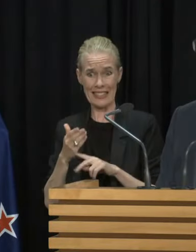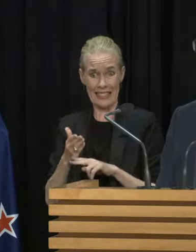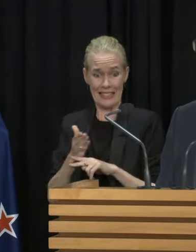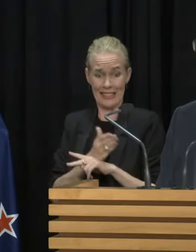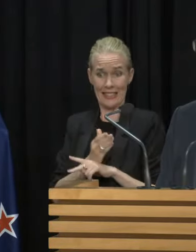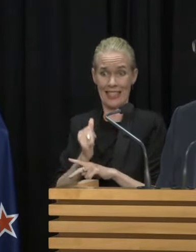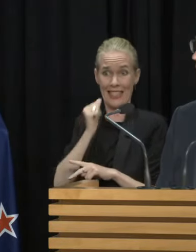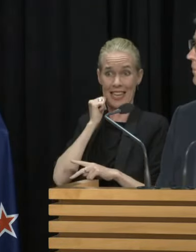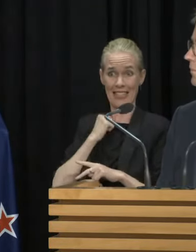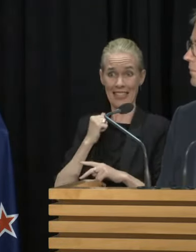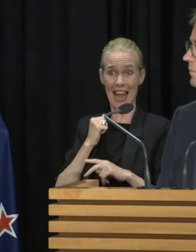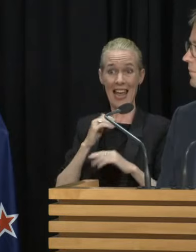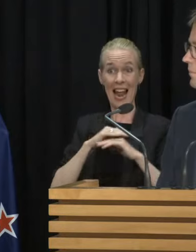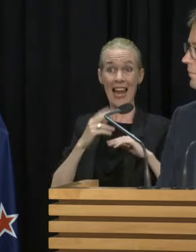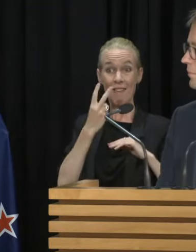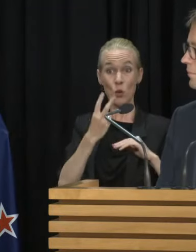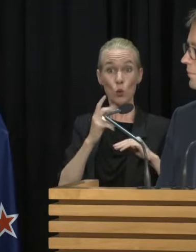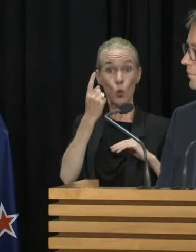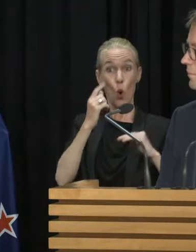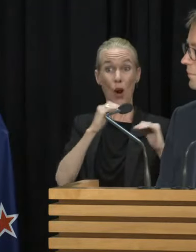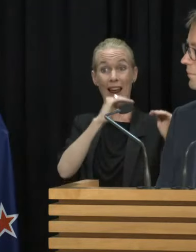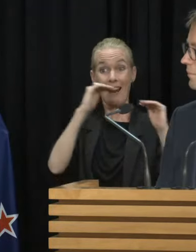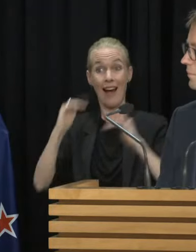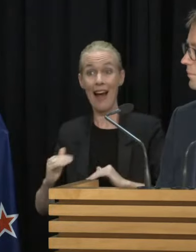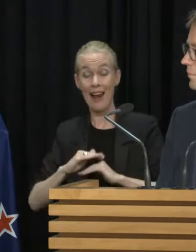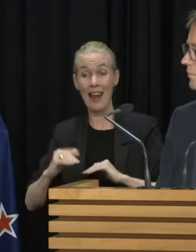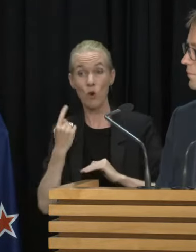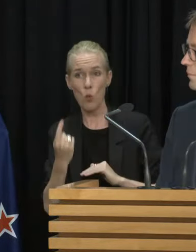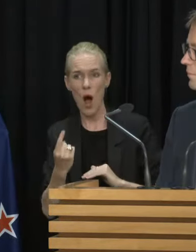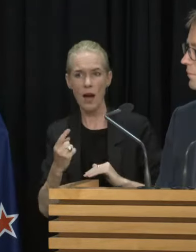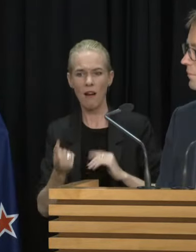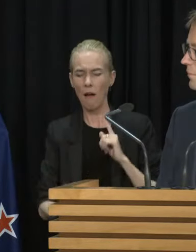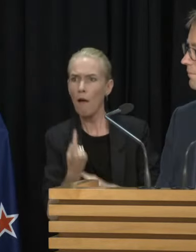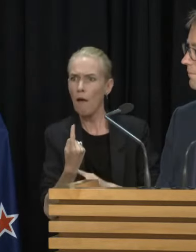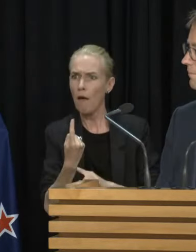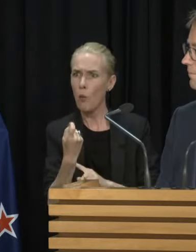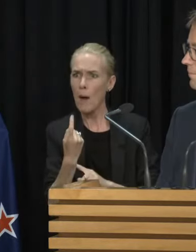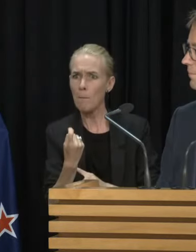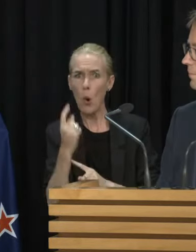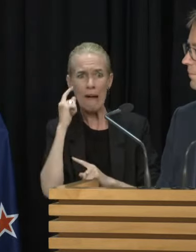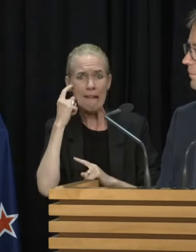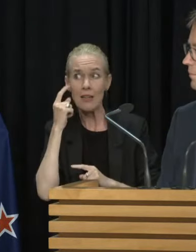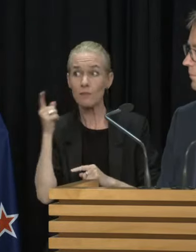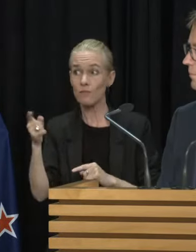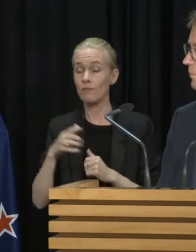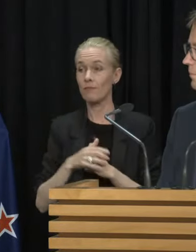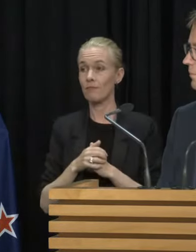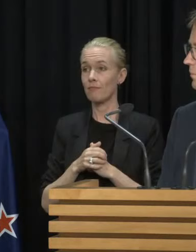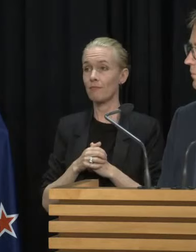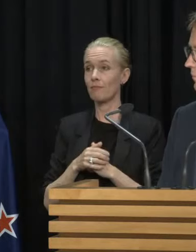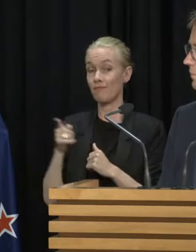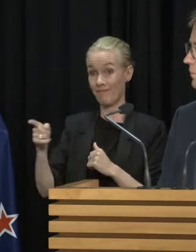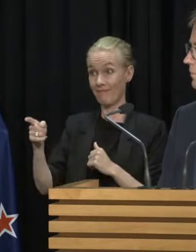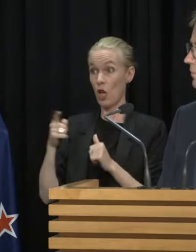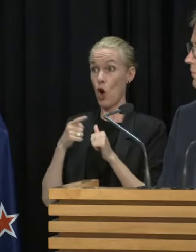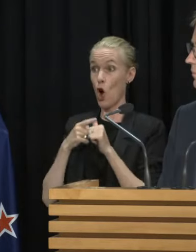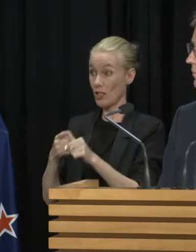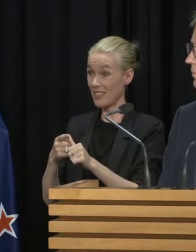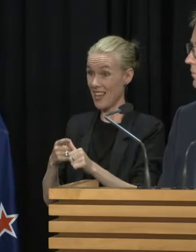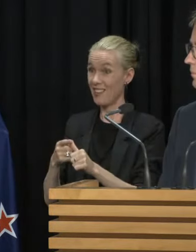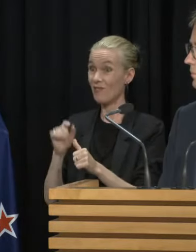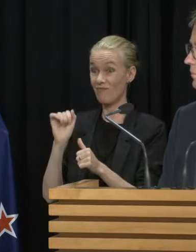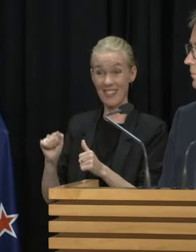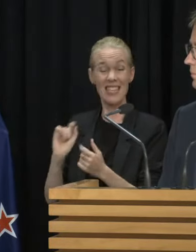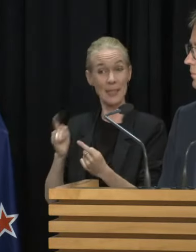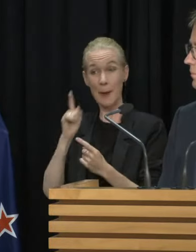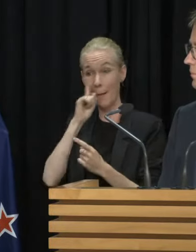out of level 2? So one of the questions that we would always ask ourselves when a case like this pops up is, had we known about this 48 hours ago, would that have had a